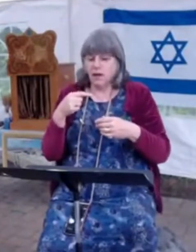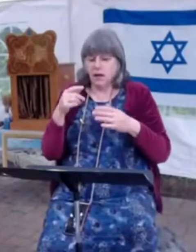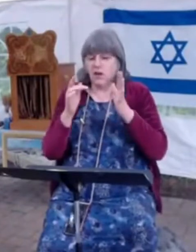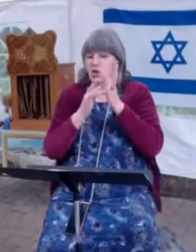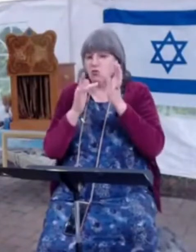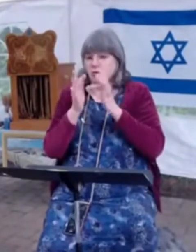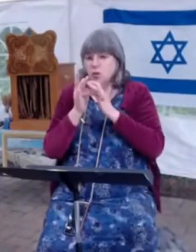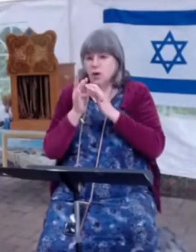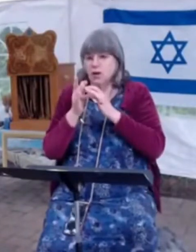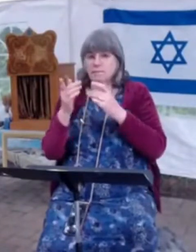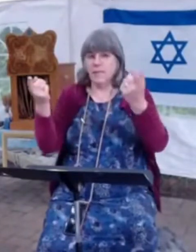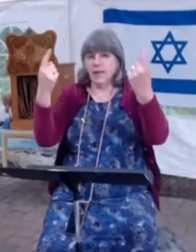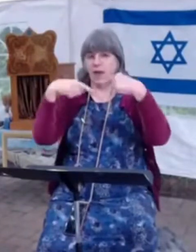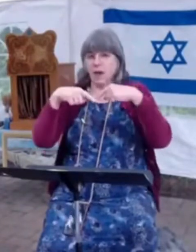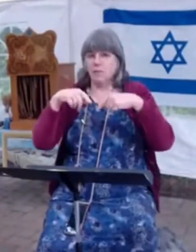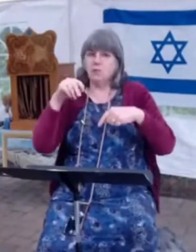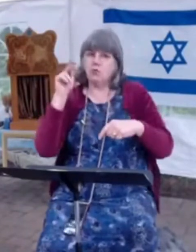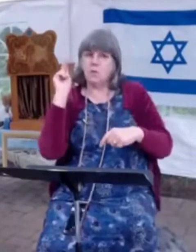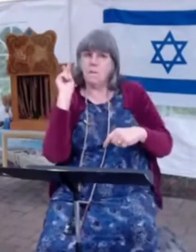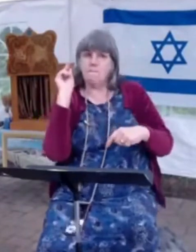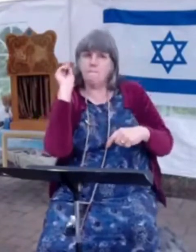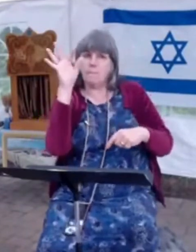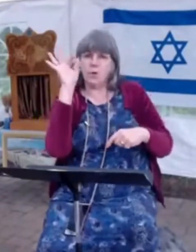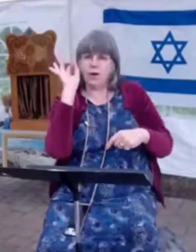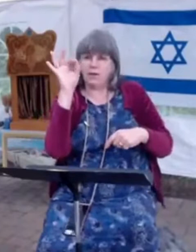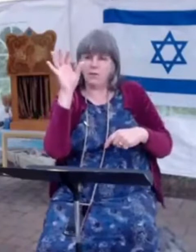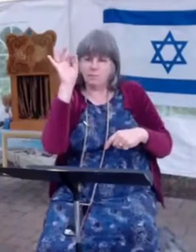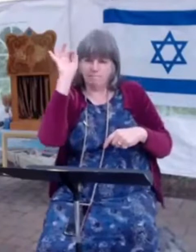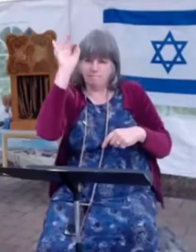good news. It's like, okay, well, what is it?